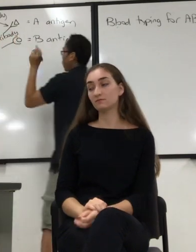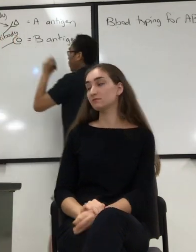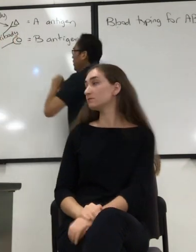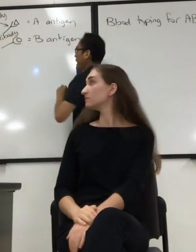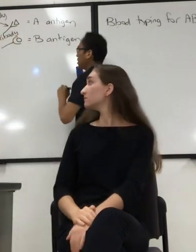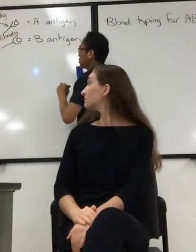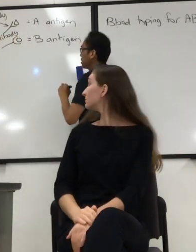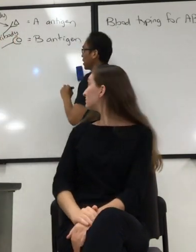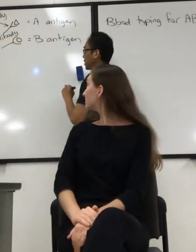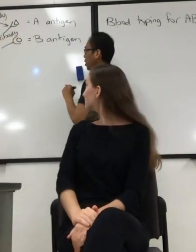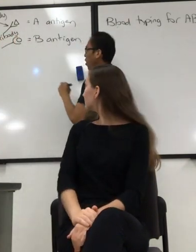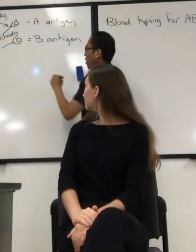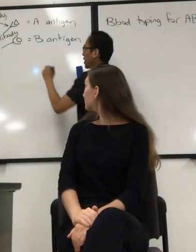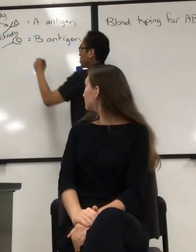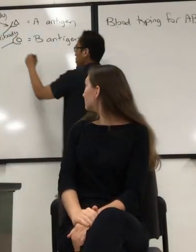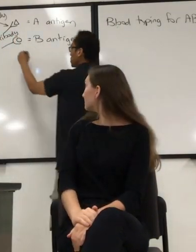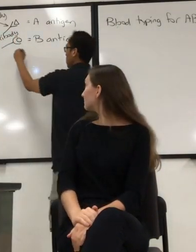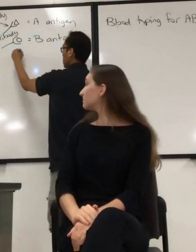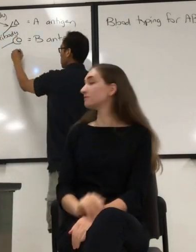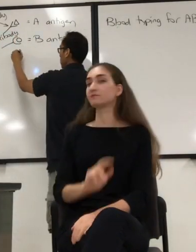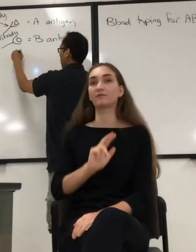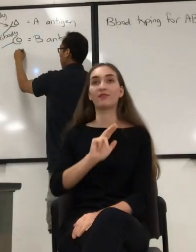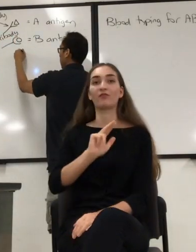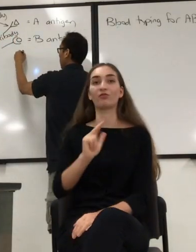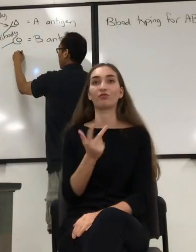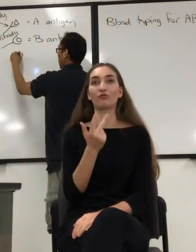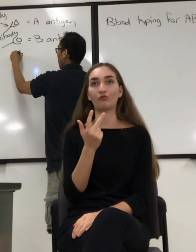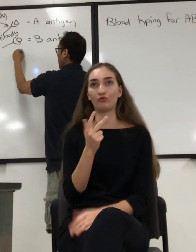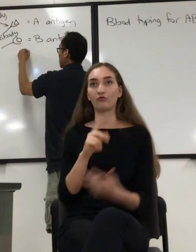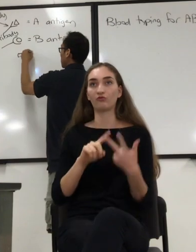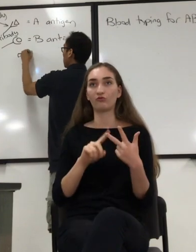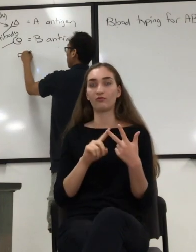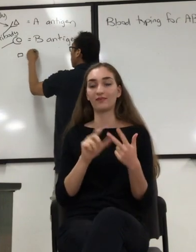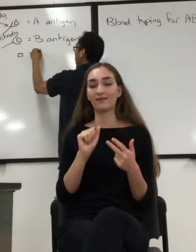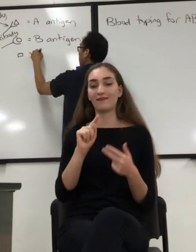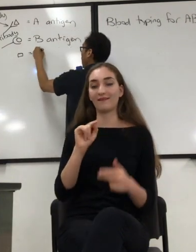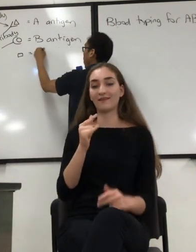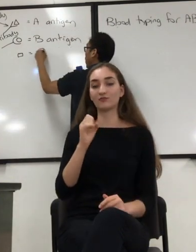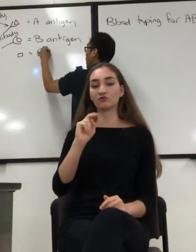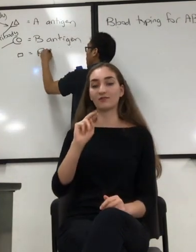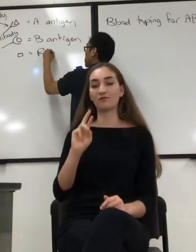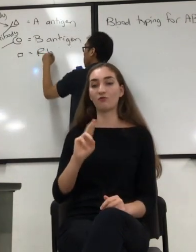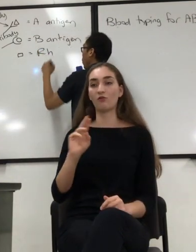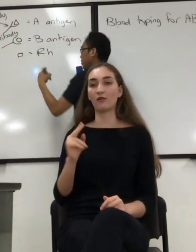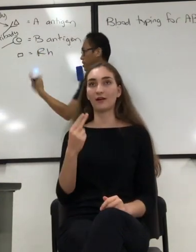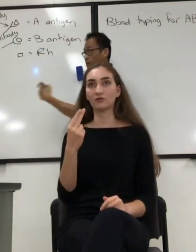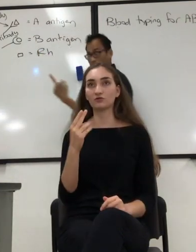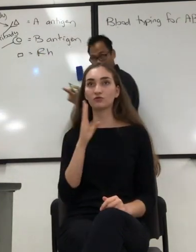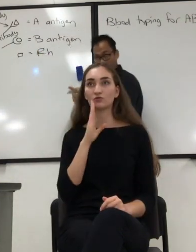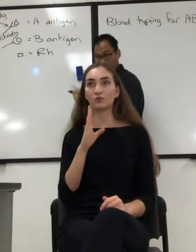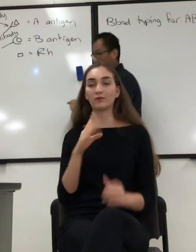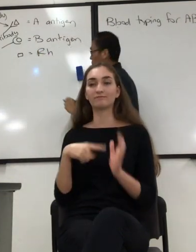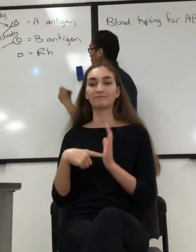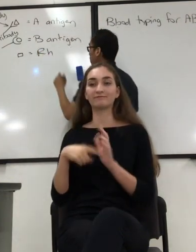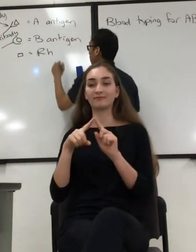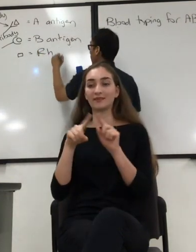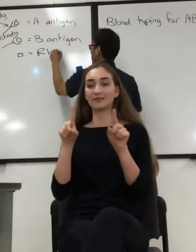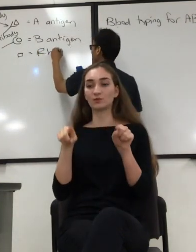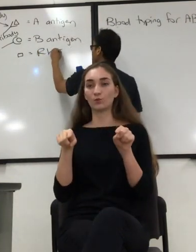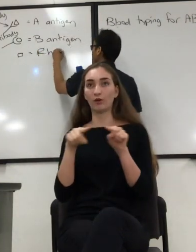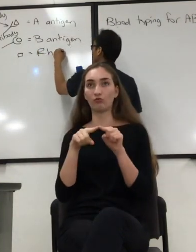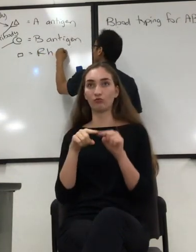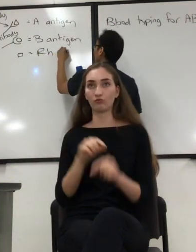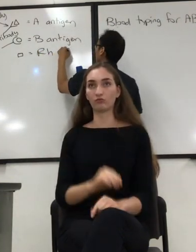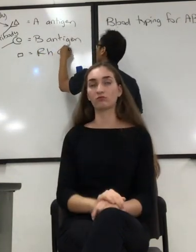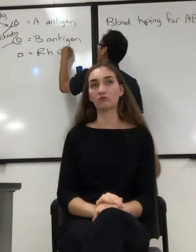And the third antigen is RH. Let's use a little square as a symbol for the RH, or D, right? Either one,